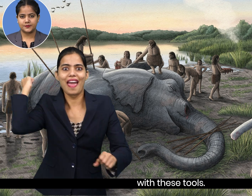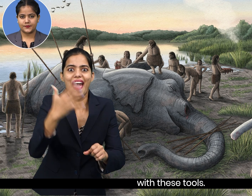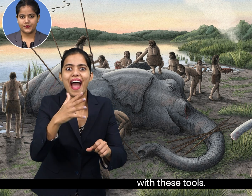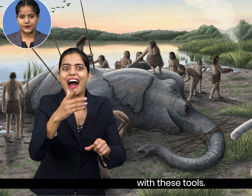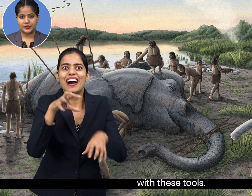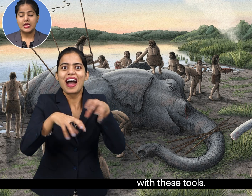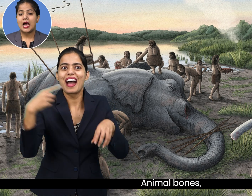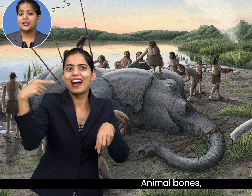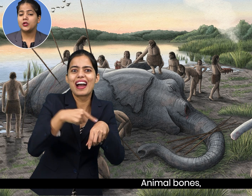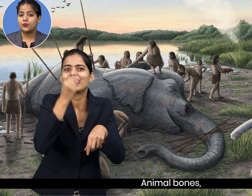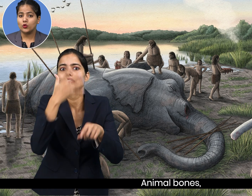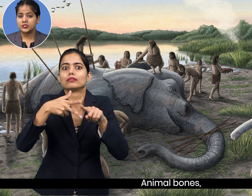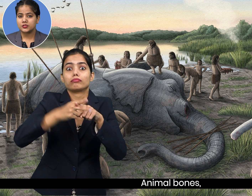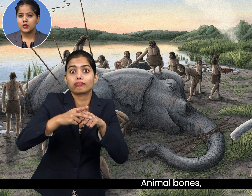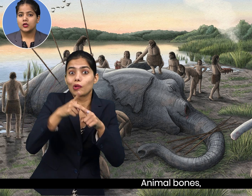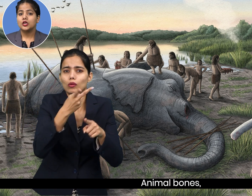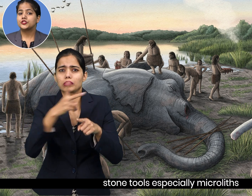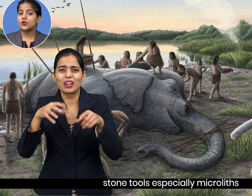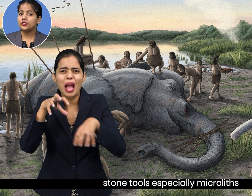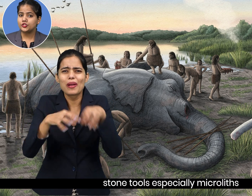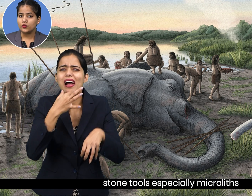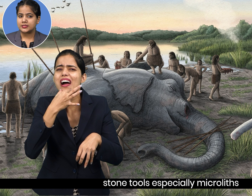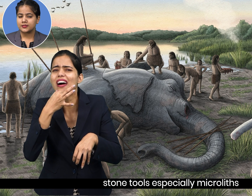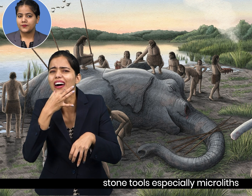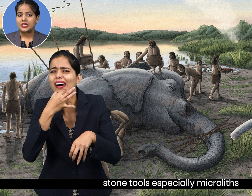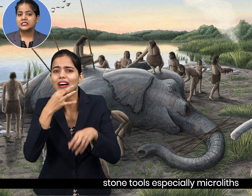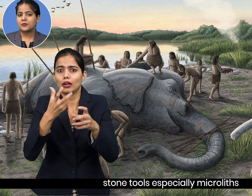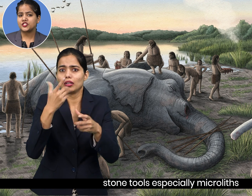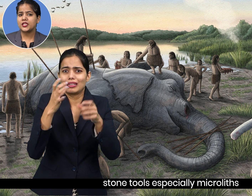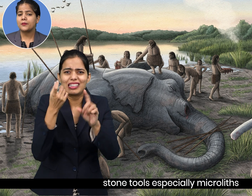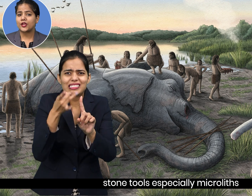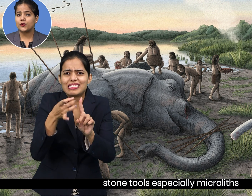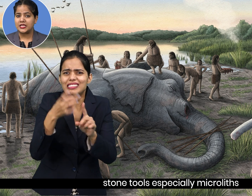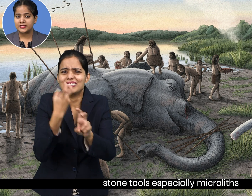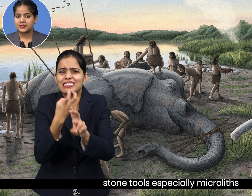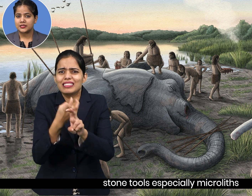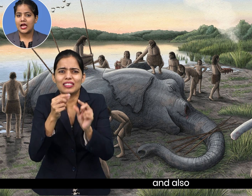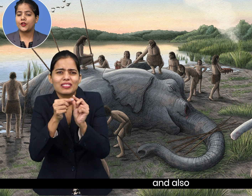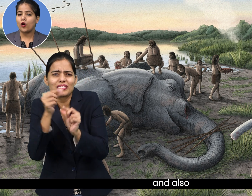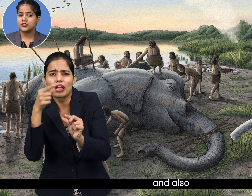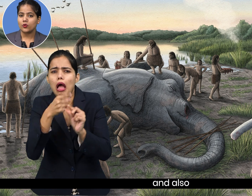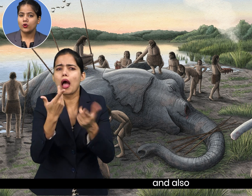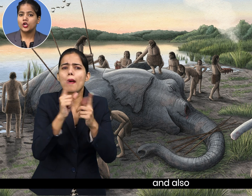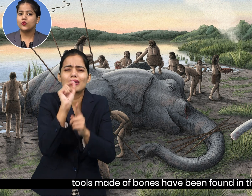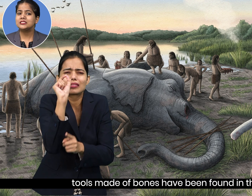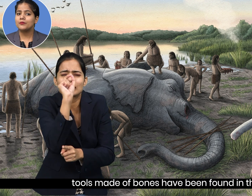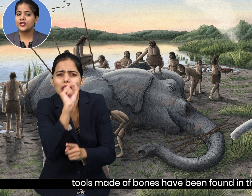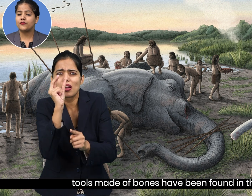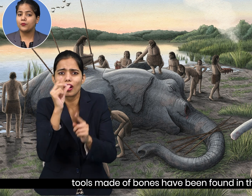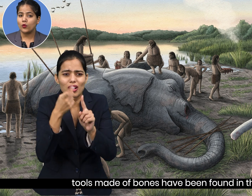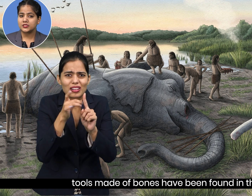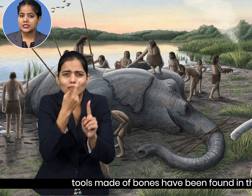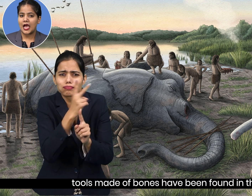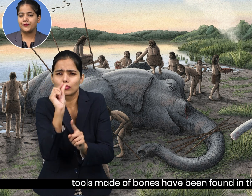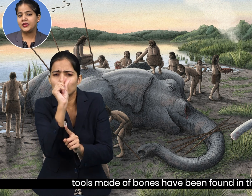tools. Animal bones, stone tools, especially microliths, and also tools made